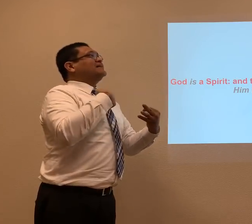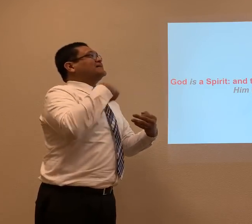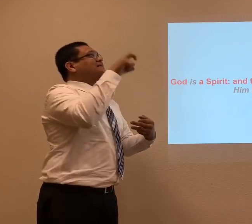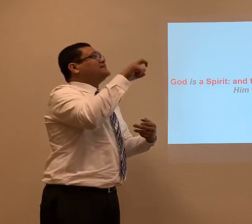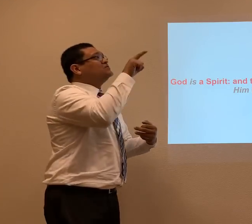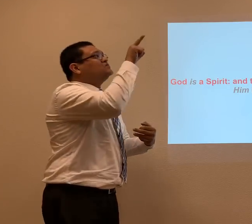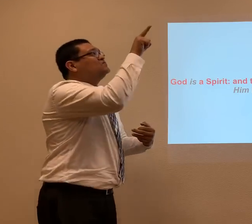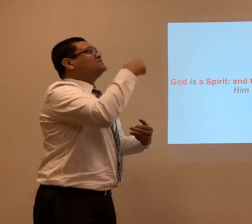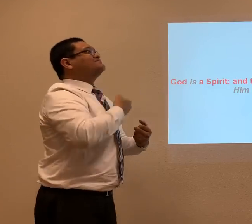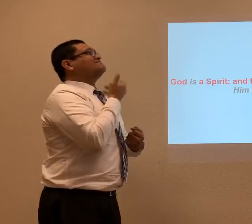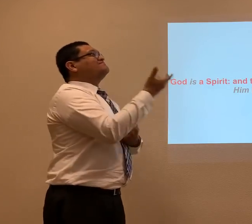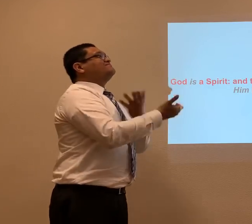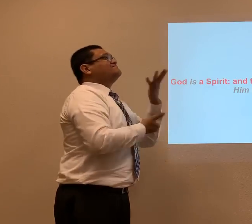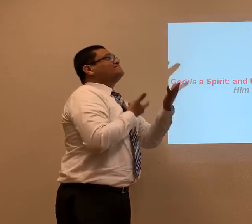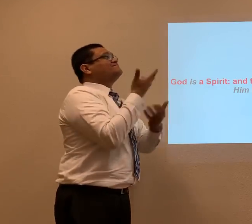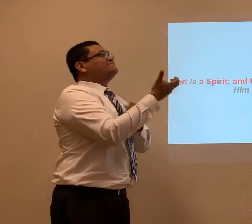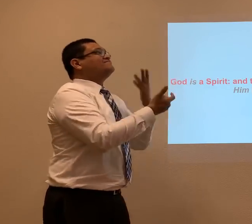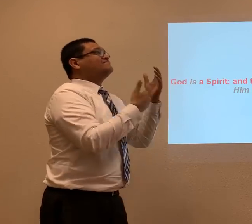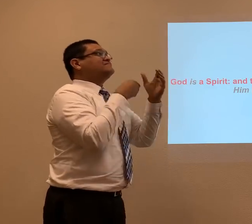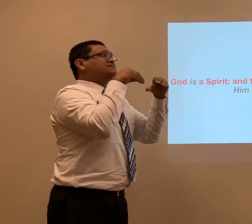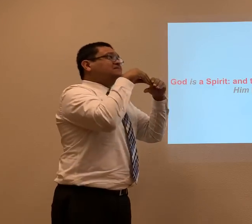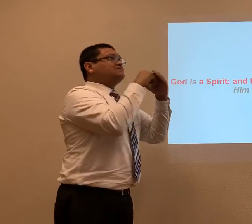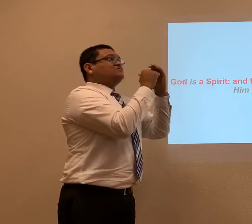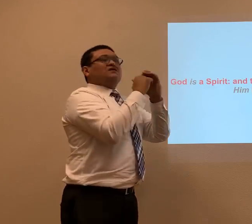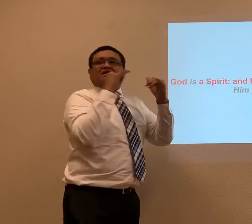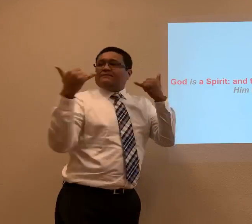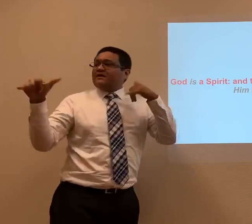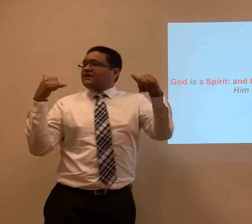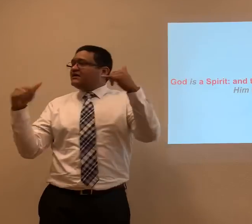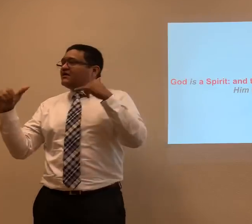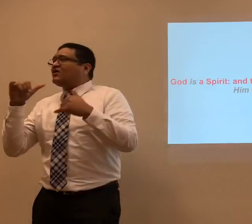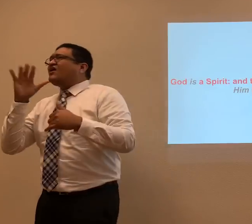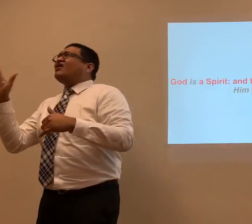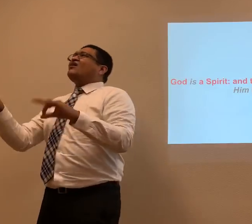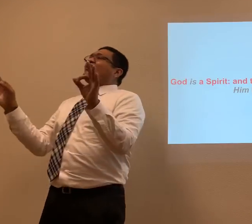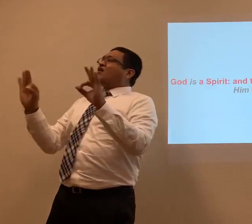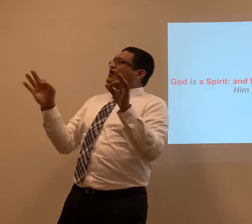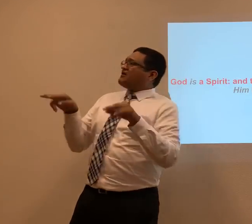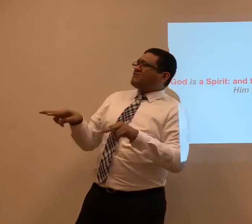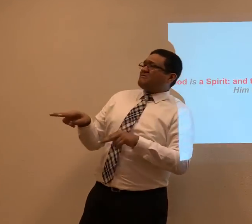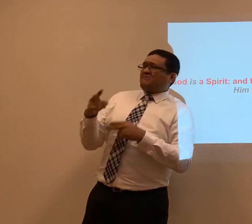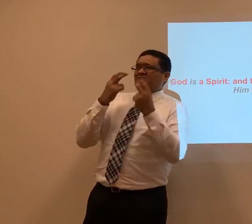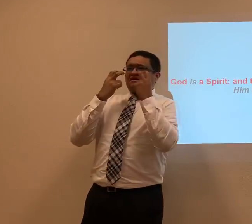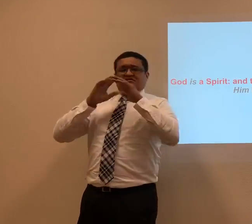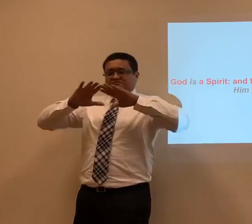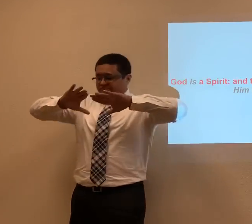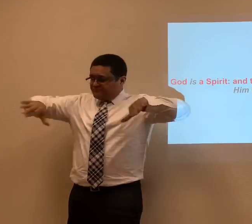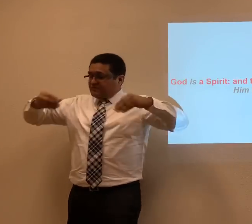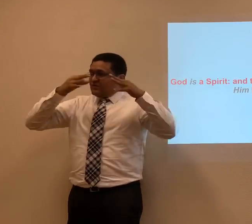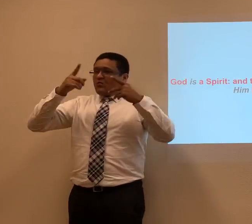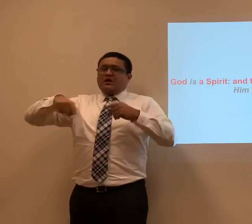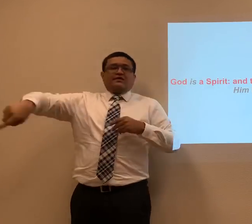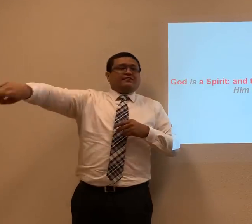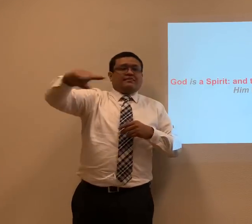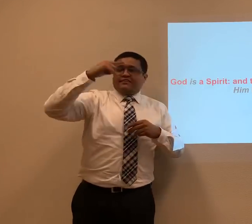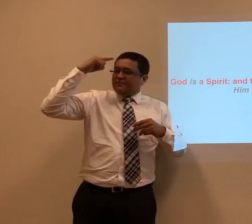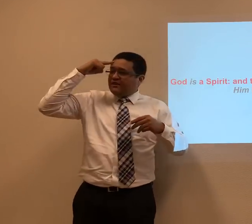So, you know, I'm not perfect. I have my mistakes, but, and I'm not talking about playing around and doubting in the world, you